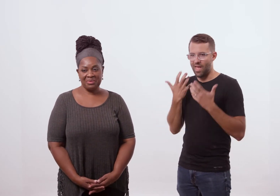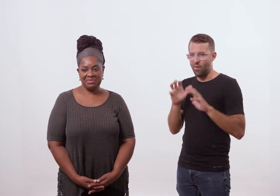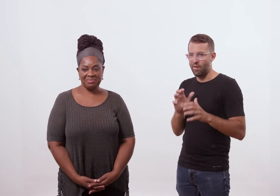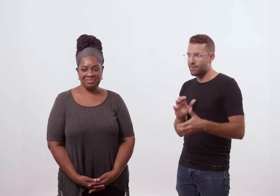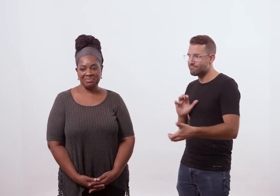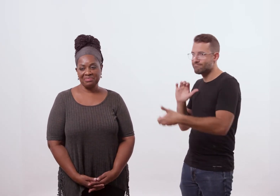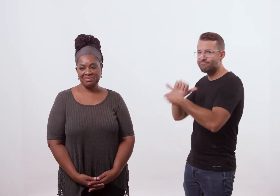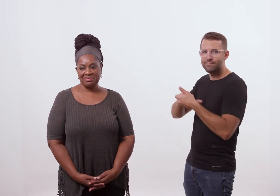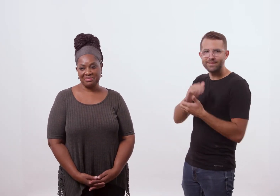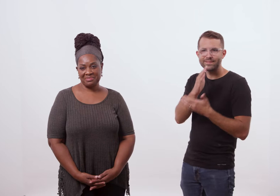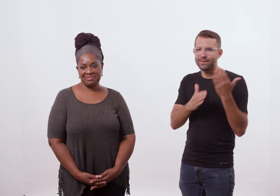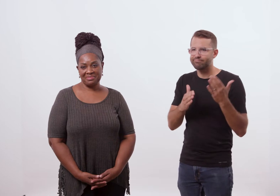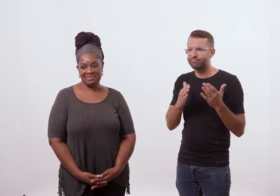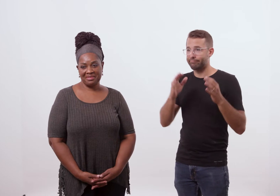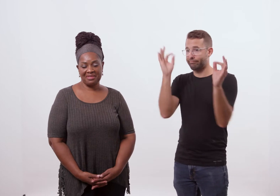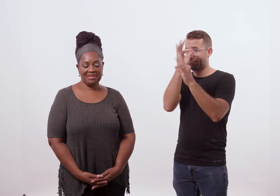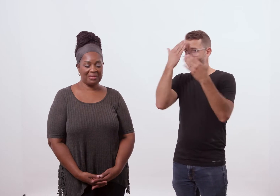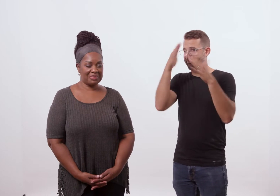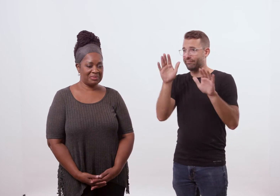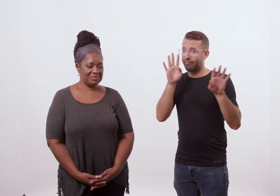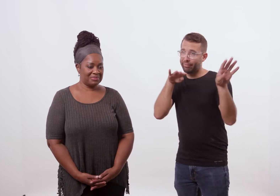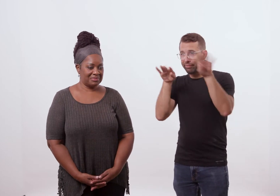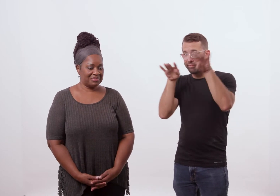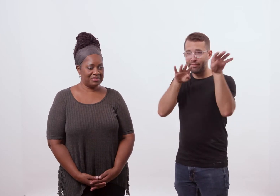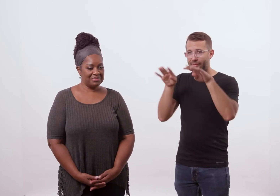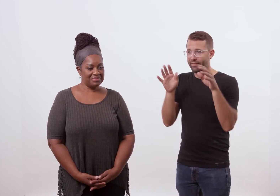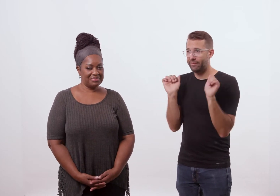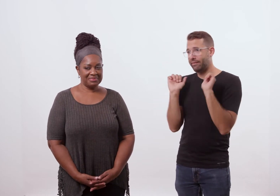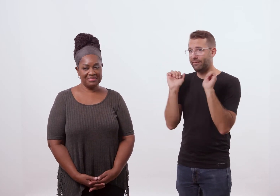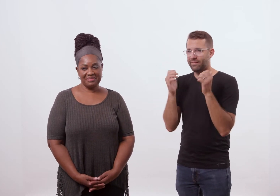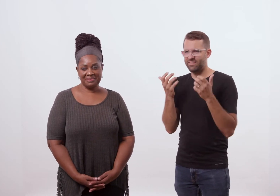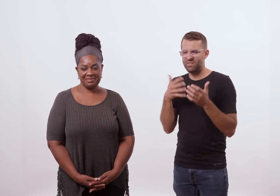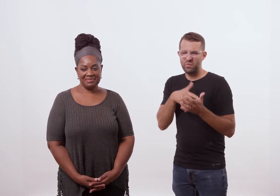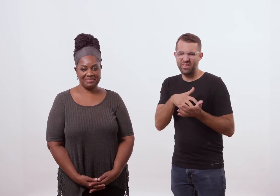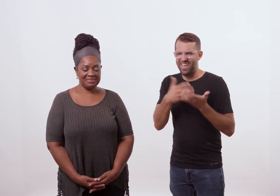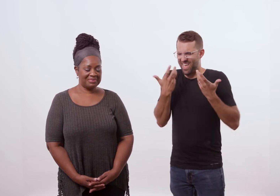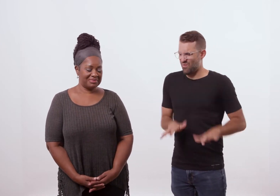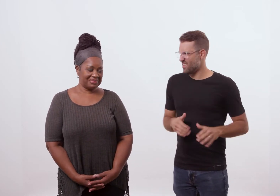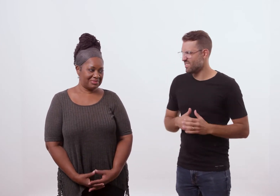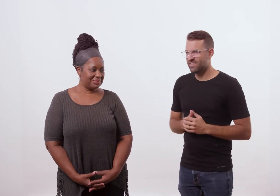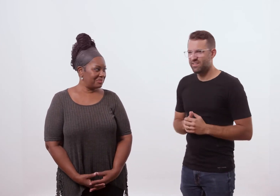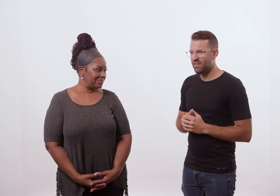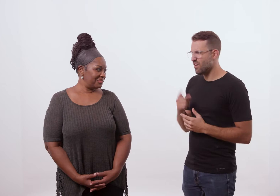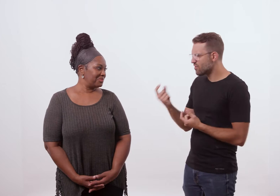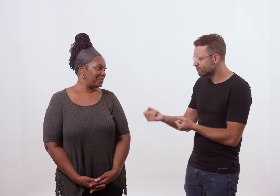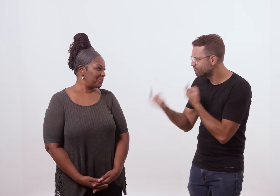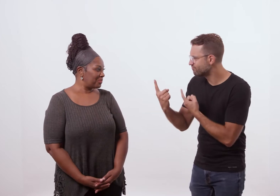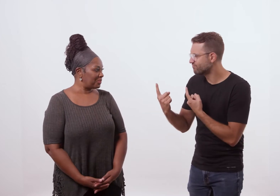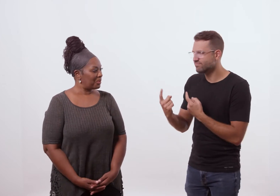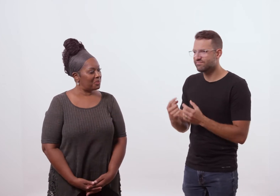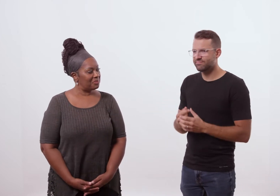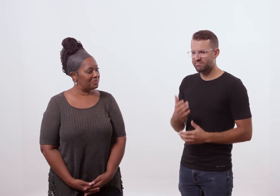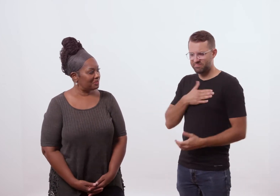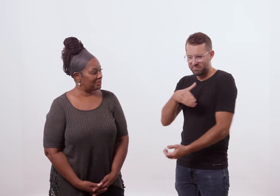of thistledown who would cringe at my every glance. I want a life mate who understands me, who understands the ancient arts, all but forgotten by the